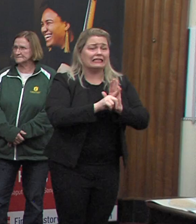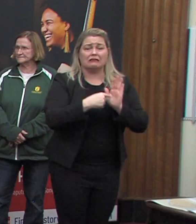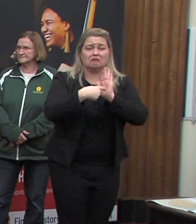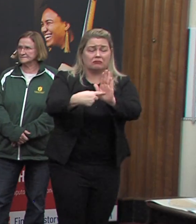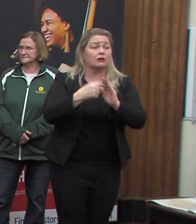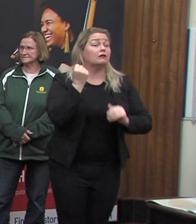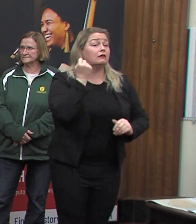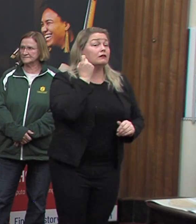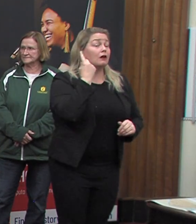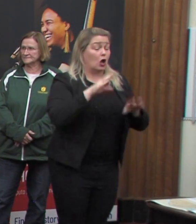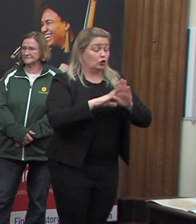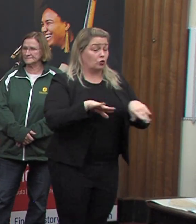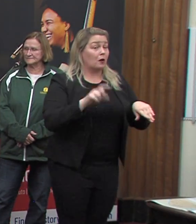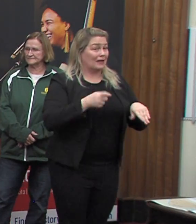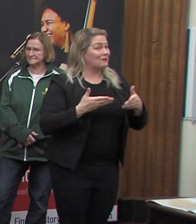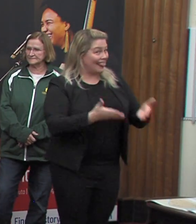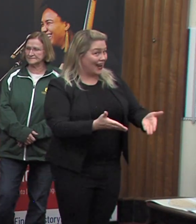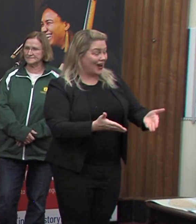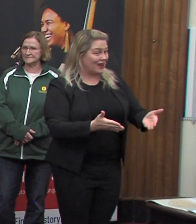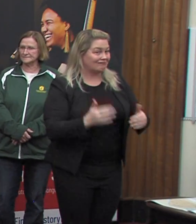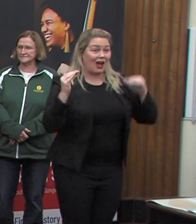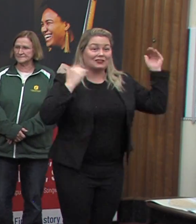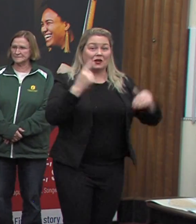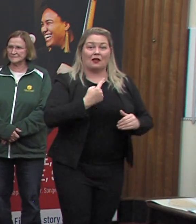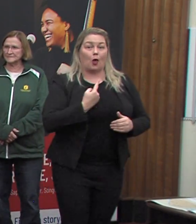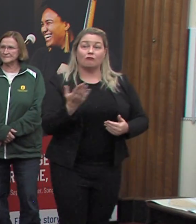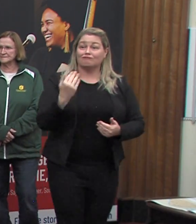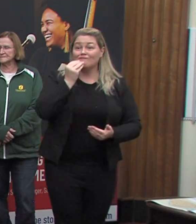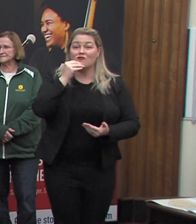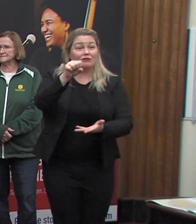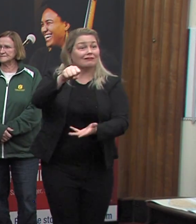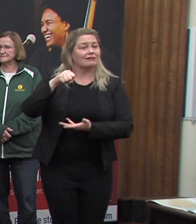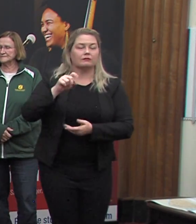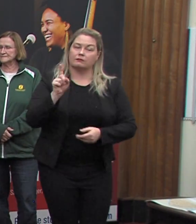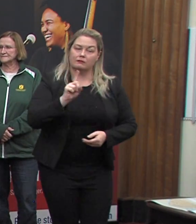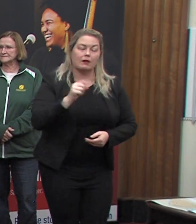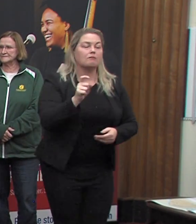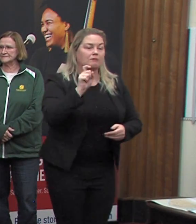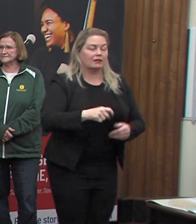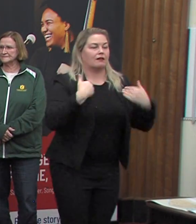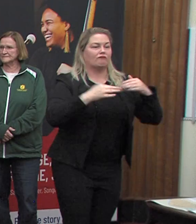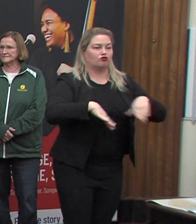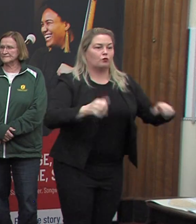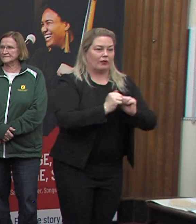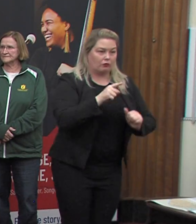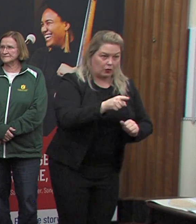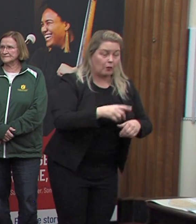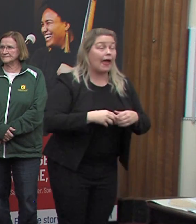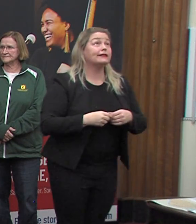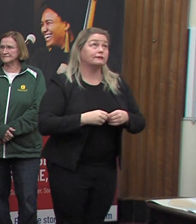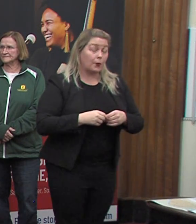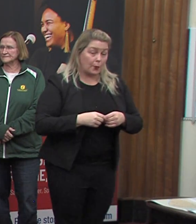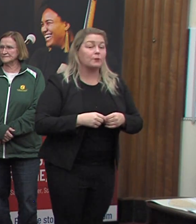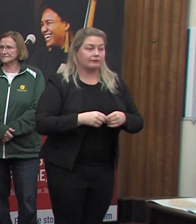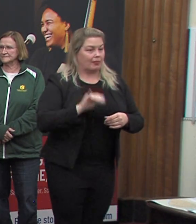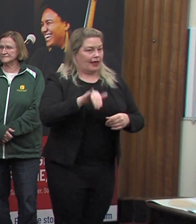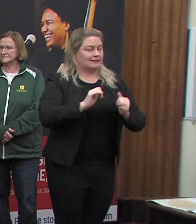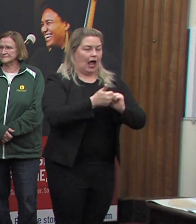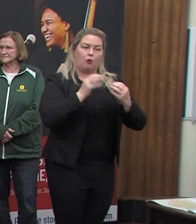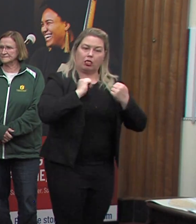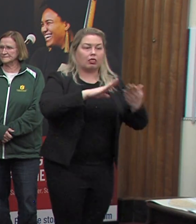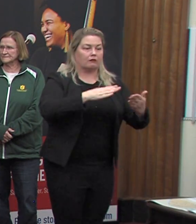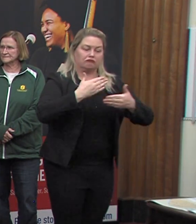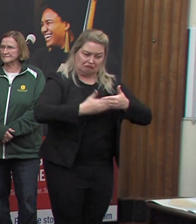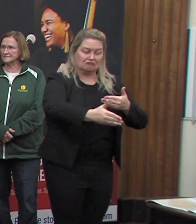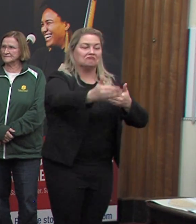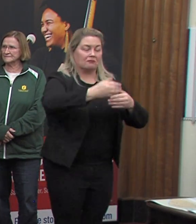Children must be present to get the bag grab and go lunch. And so that'll be how it will operate. Like I